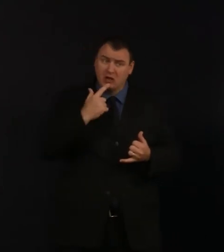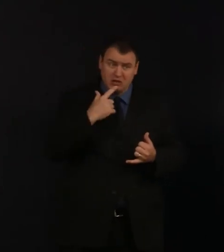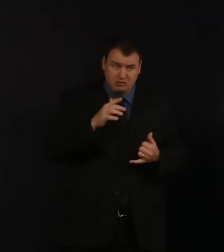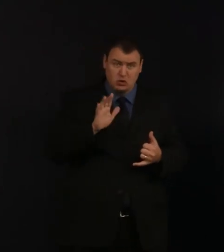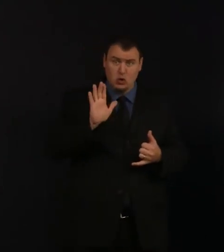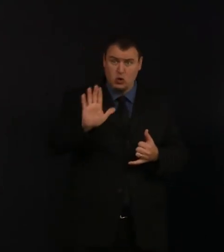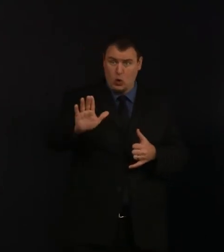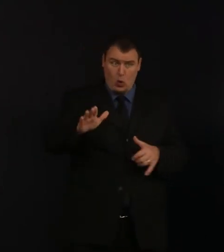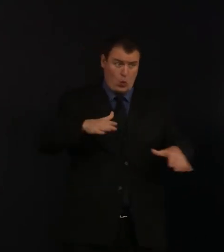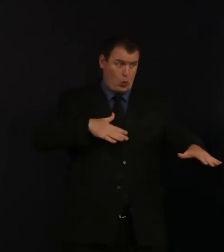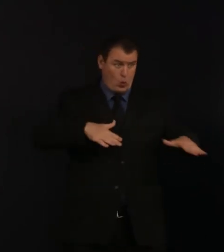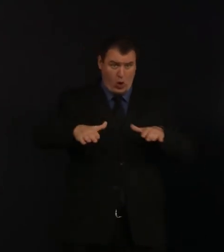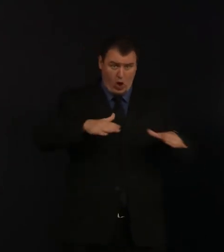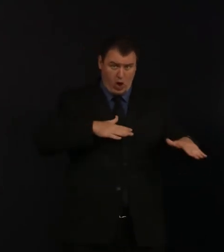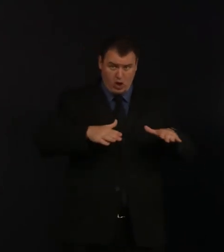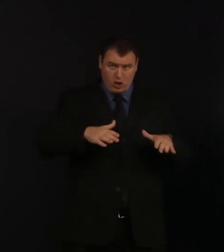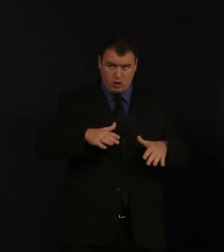And Paul says, your law